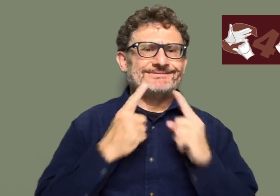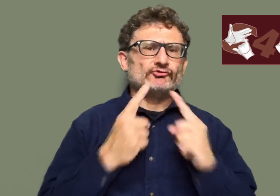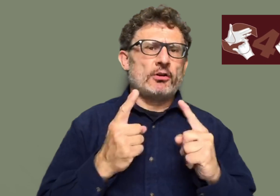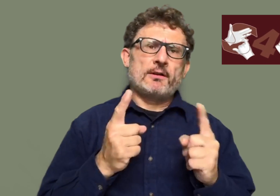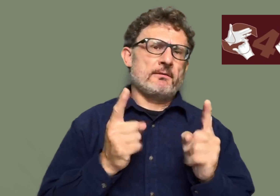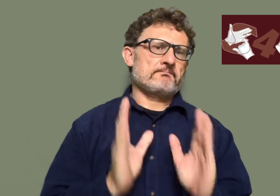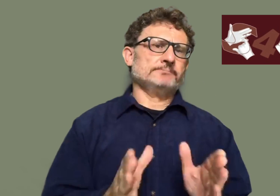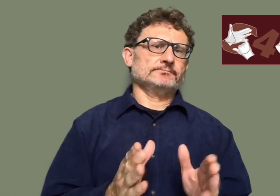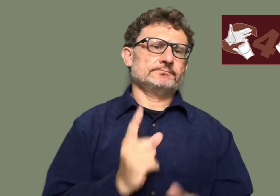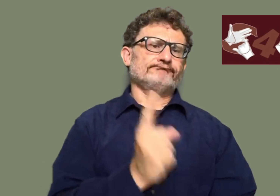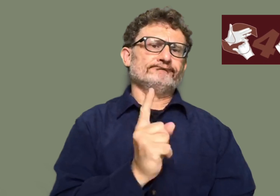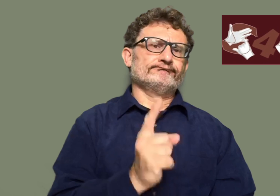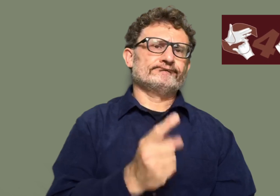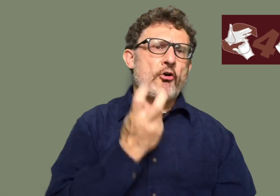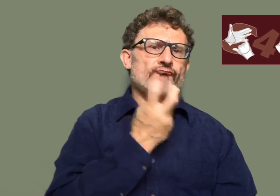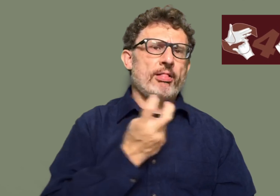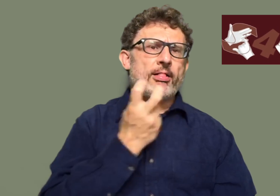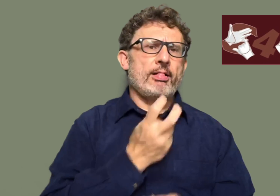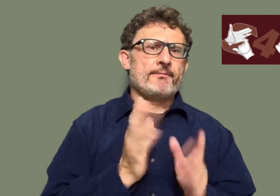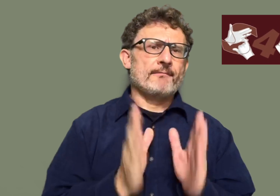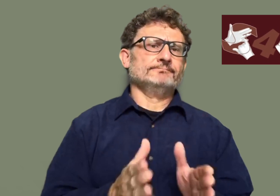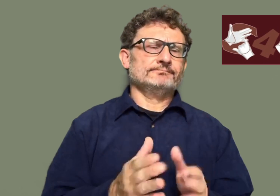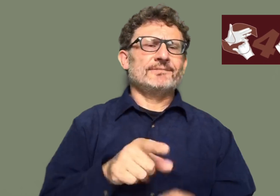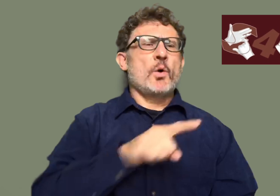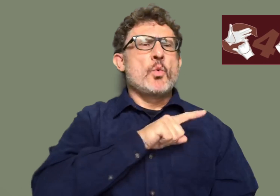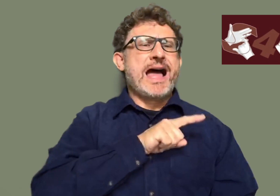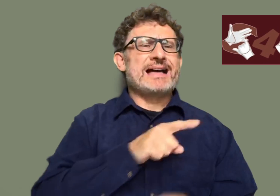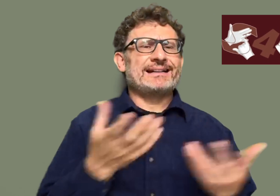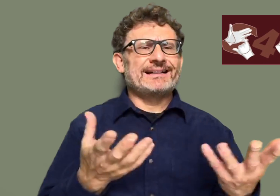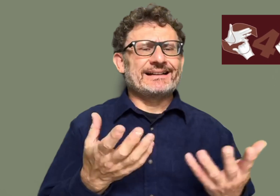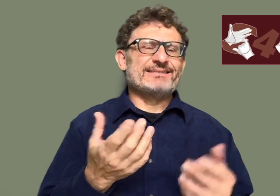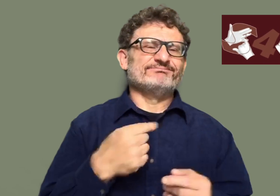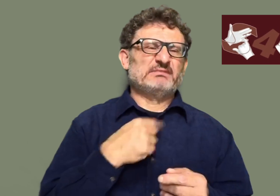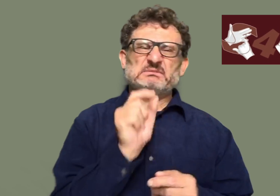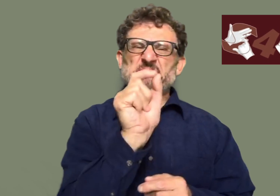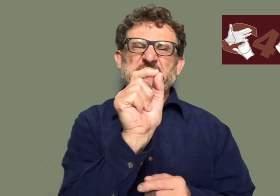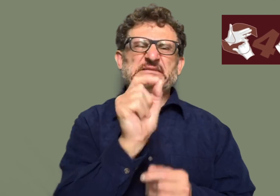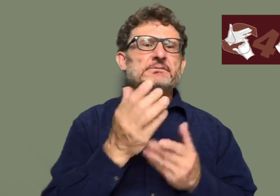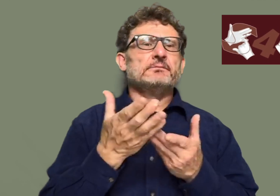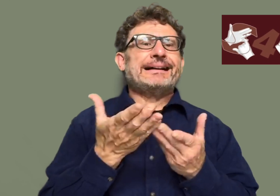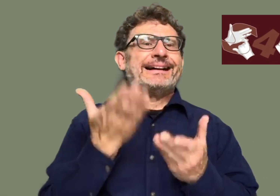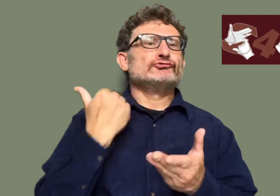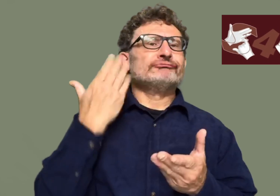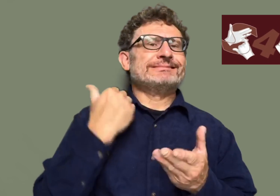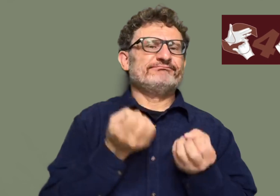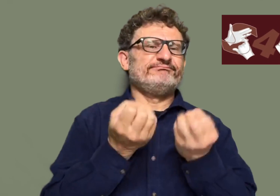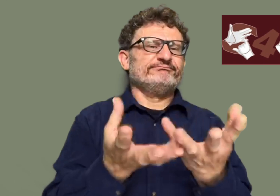education, but the teachers said it was a must that we used or an oral approach to education. I had to lip read. Now, I want to provide a bit